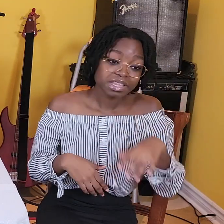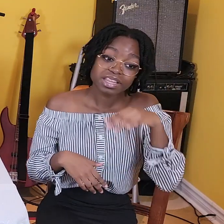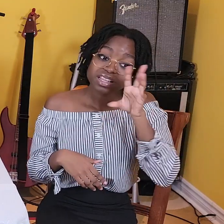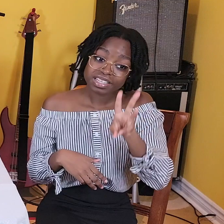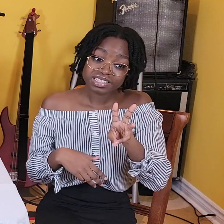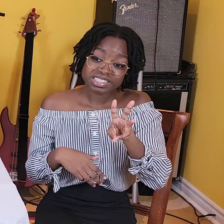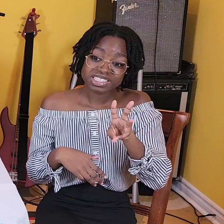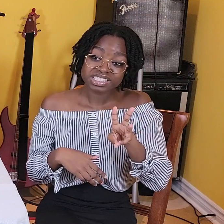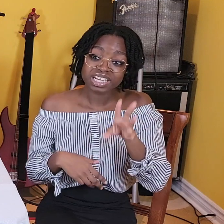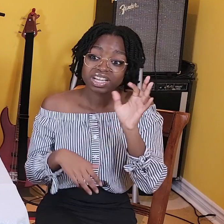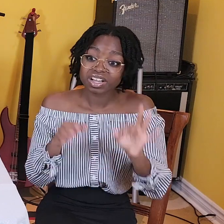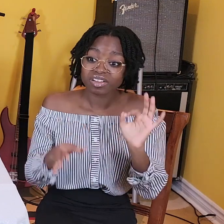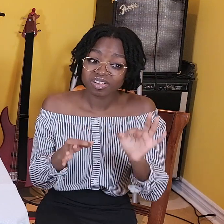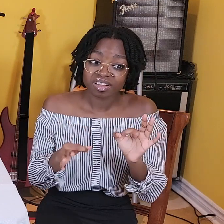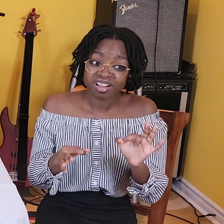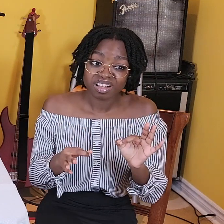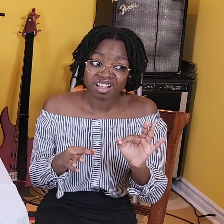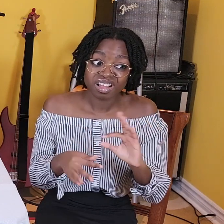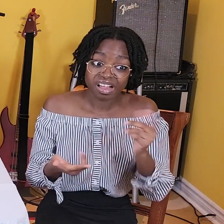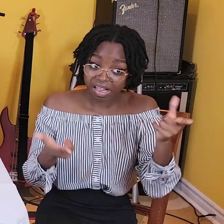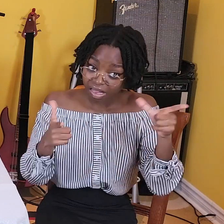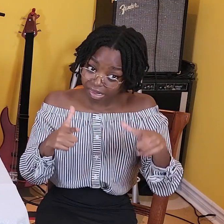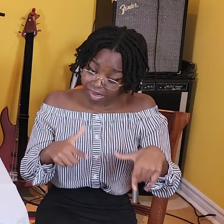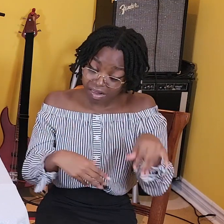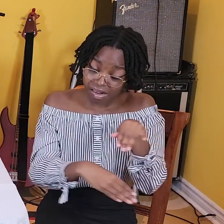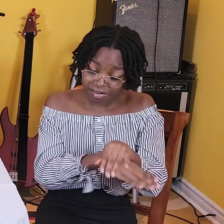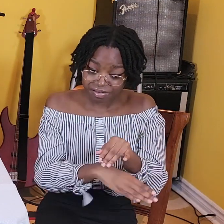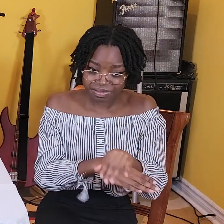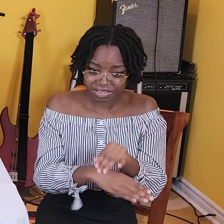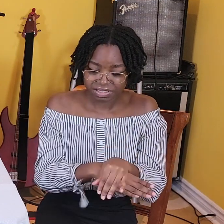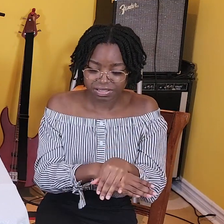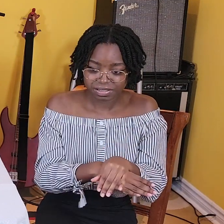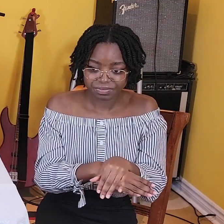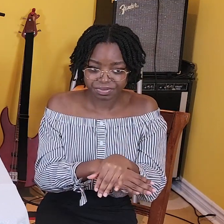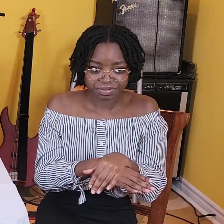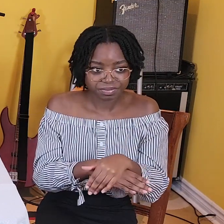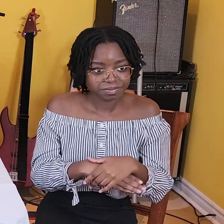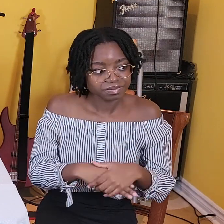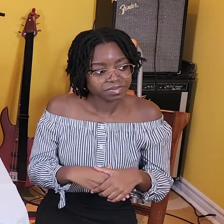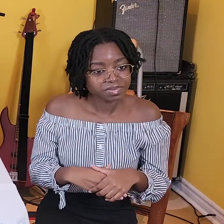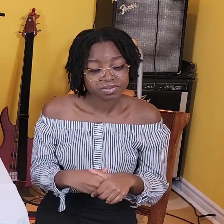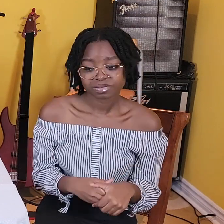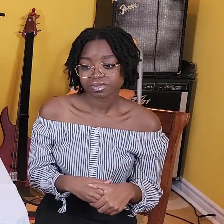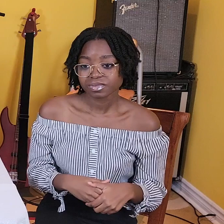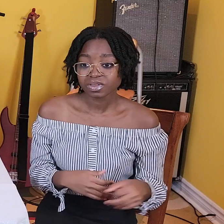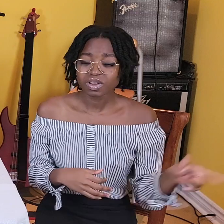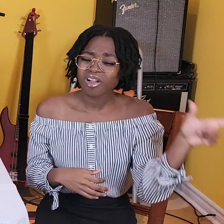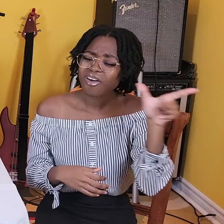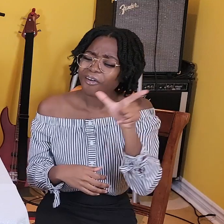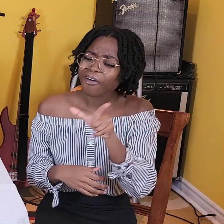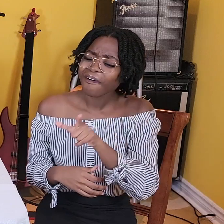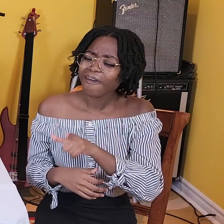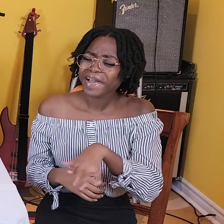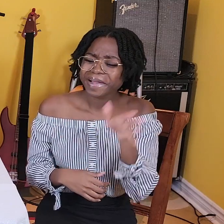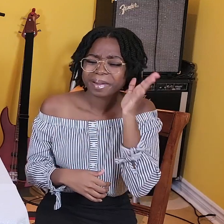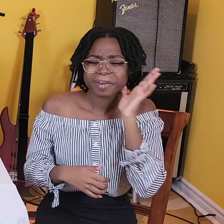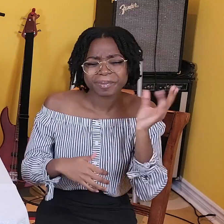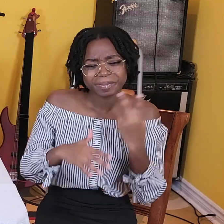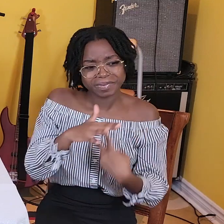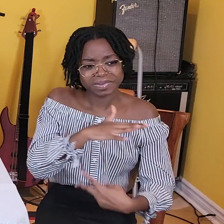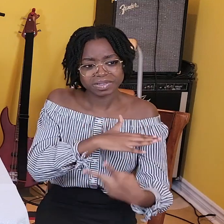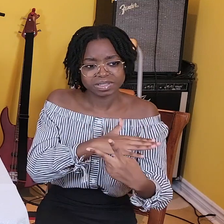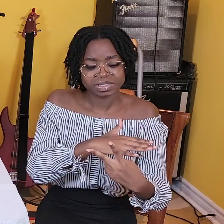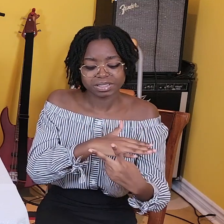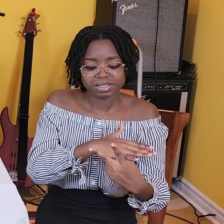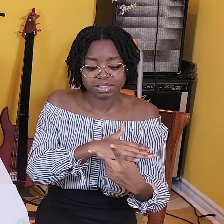at night. We saw that Jesus, all that went through, all have been prophesied because Jesus Christ,